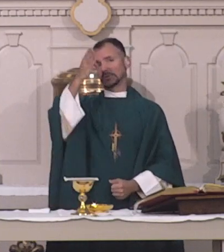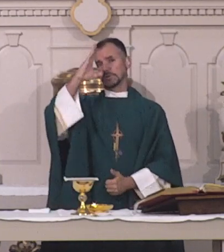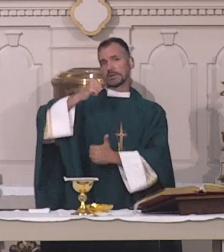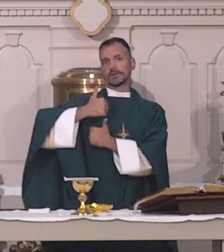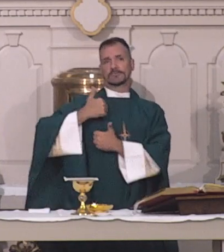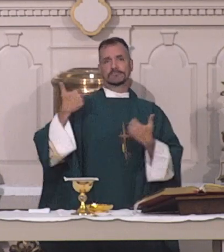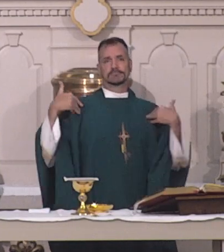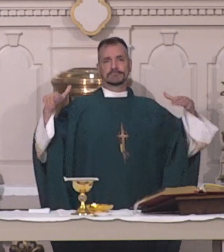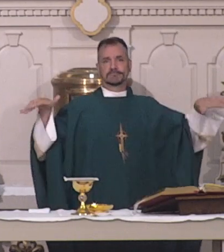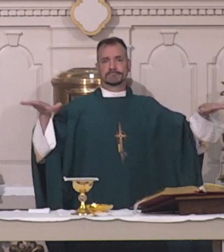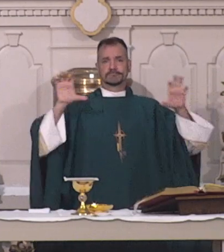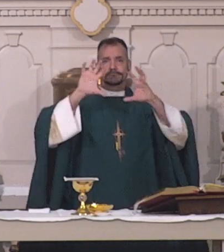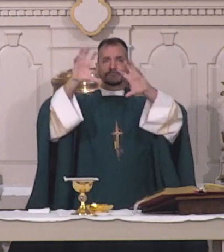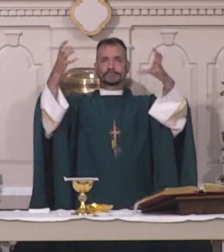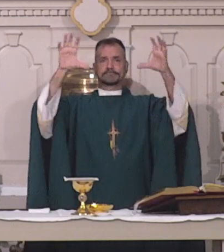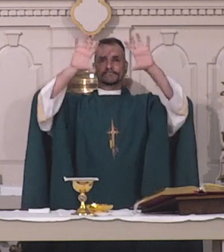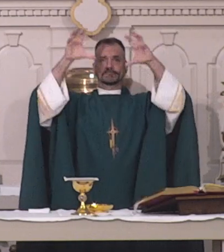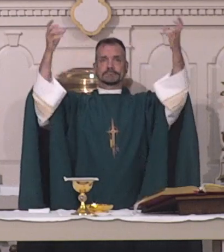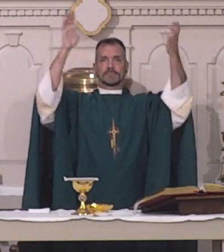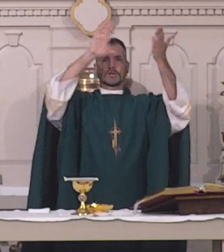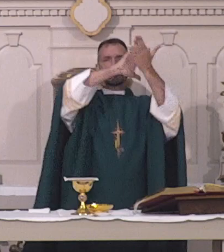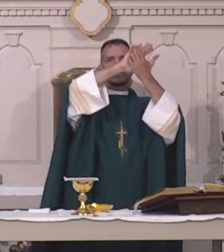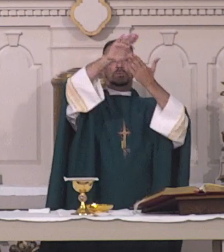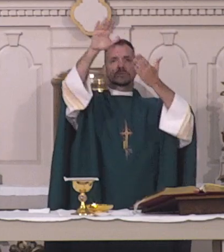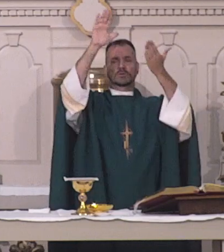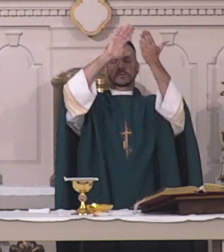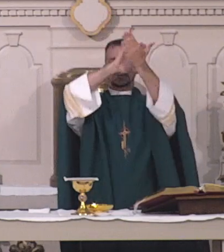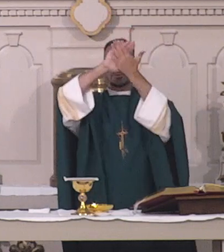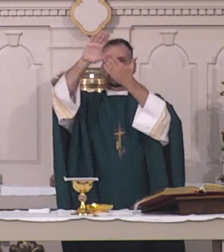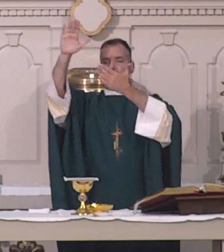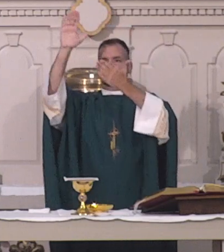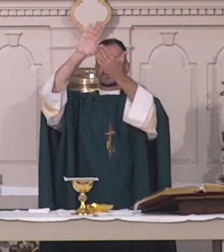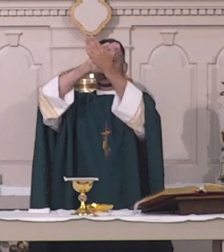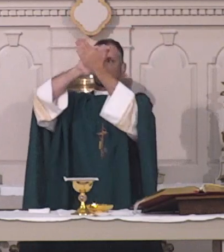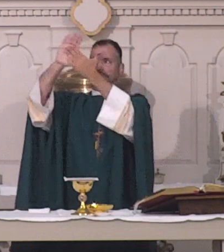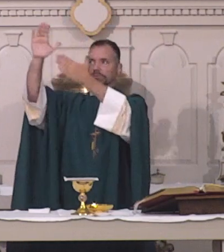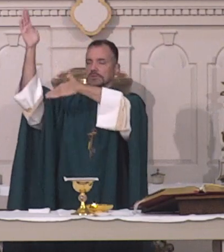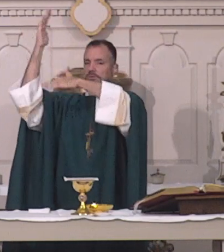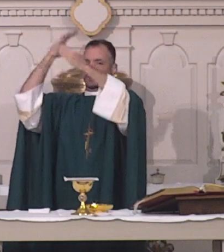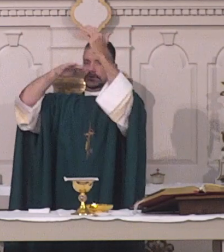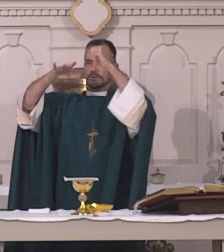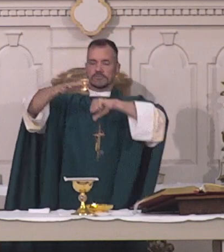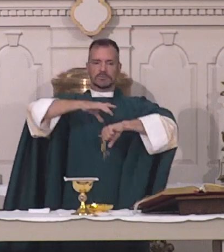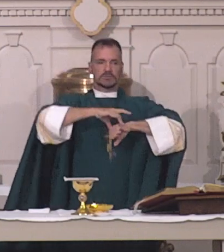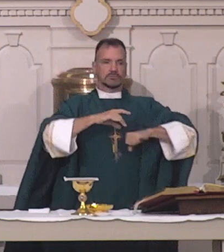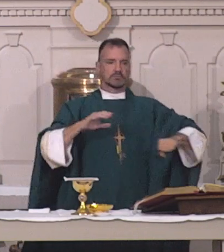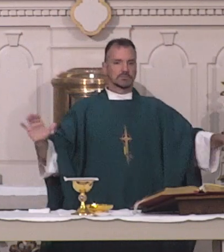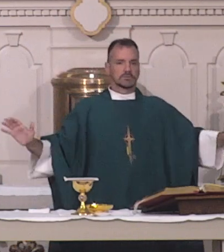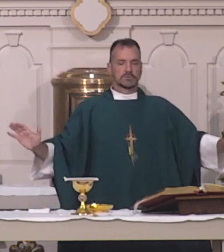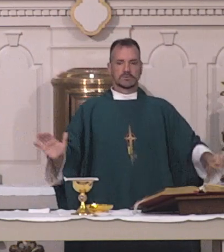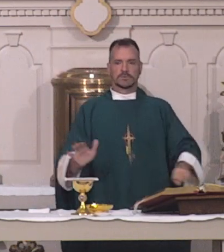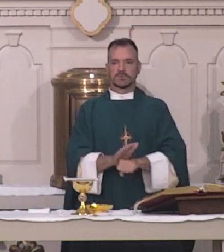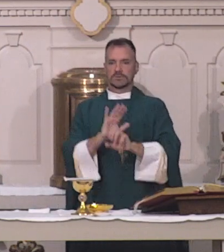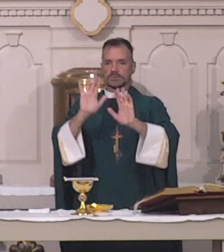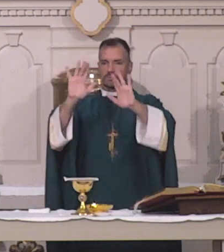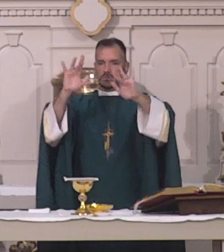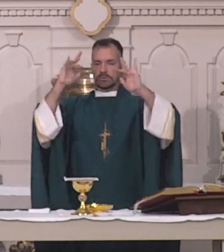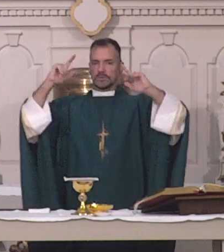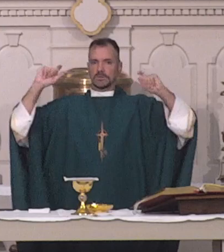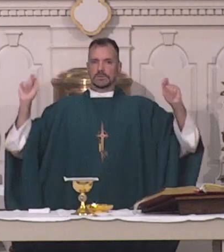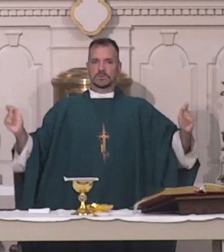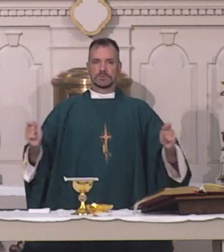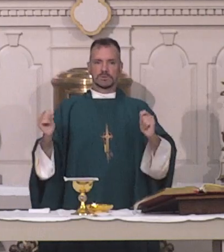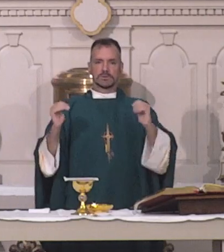Holy, holy, holy, Lord God of hosts, heaven and earth are full of your